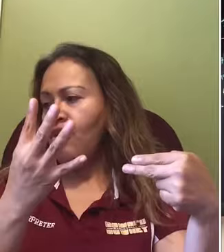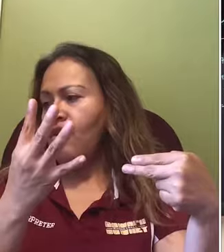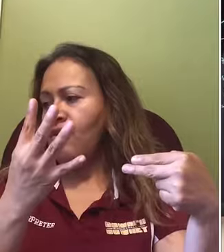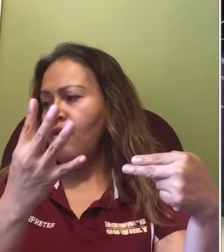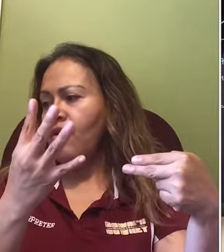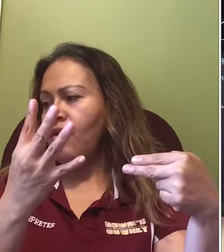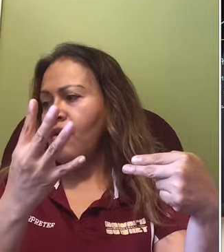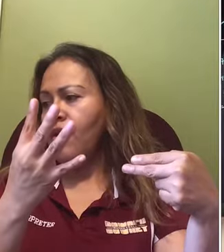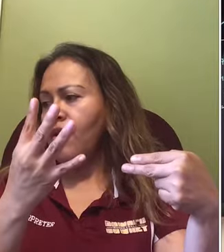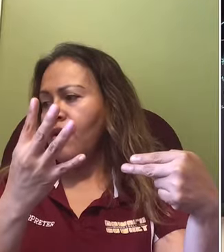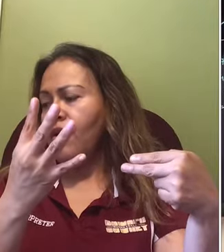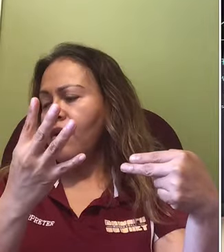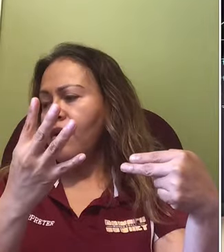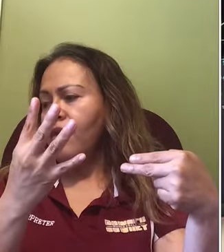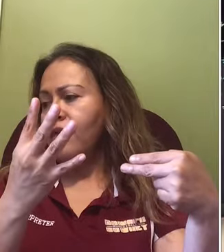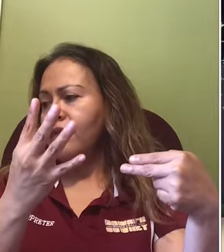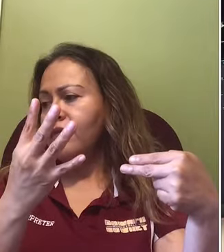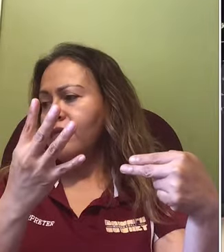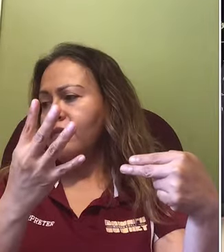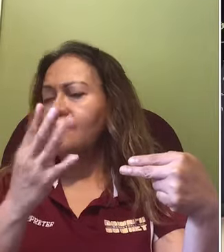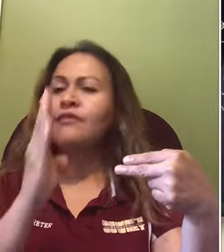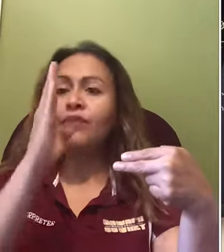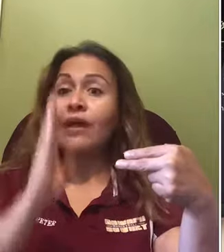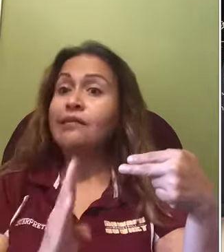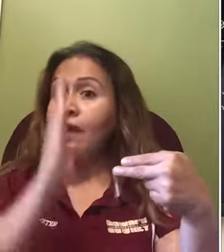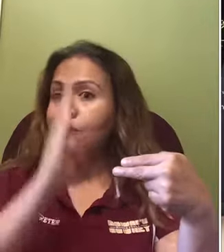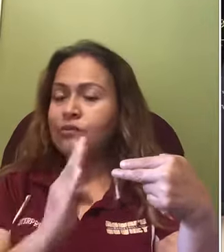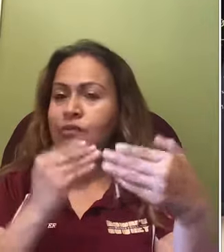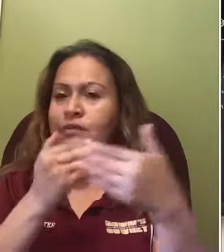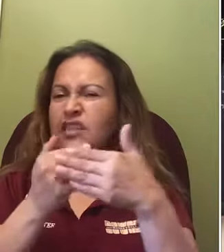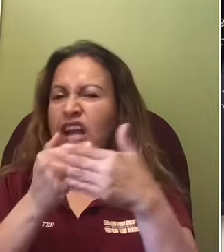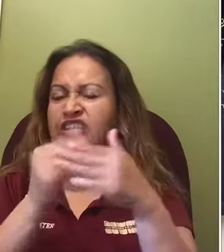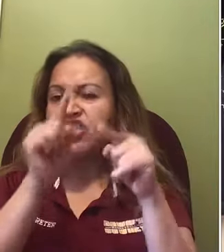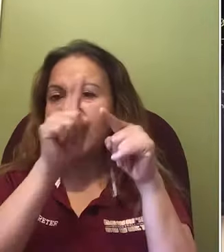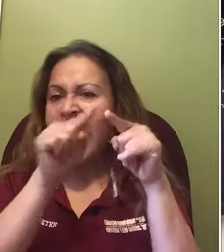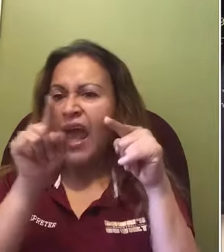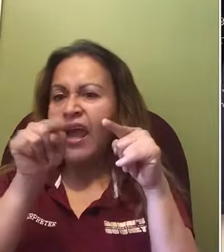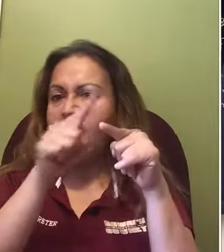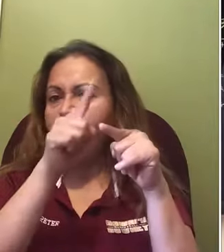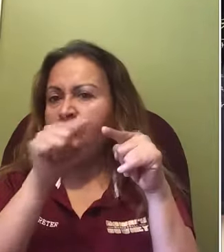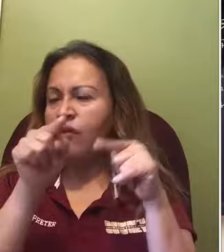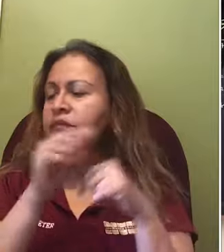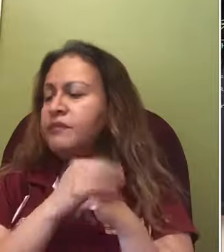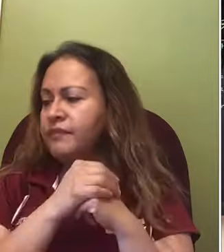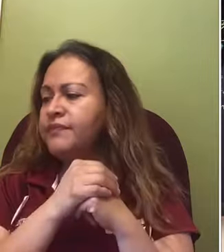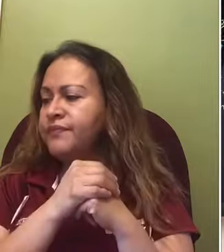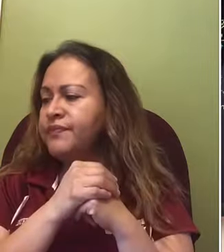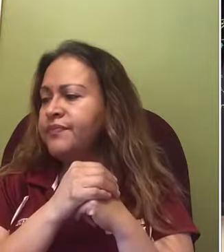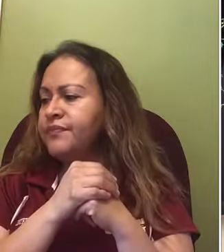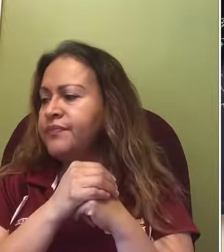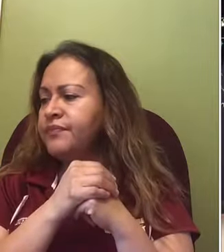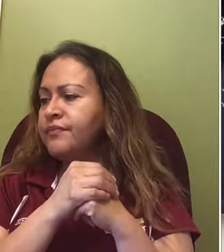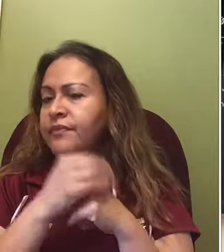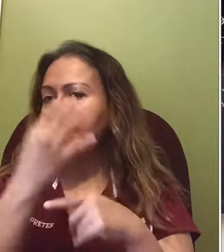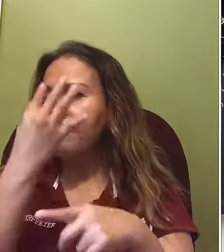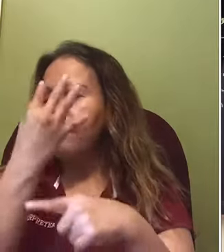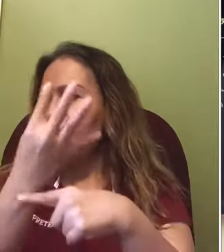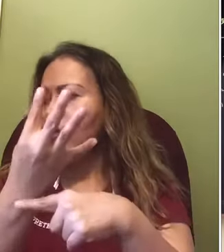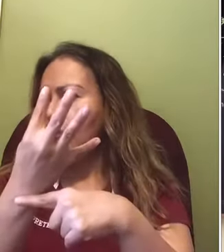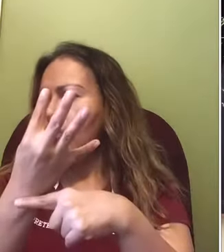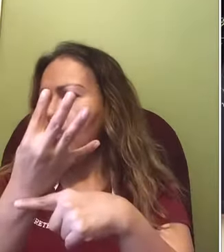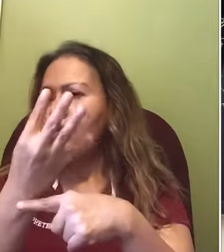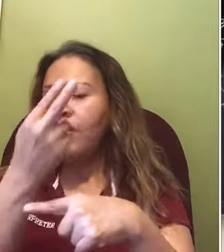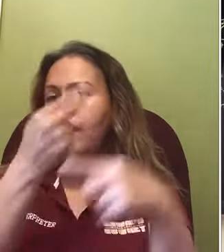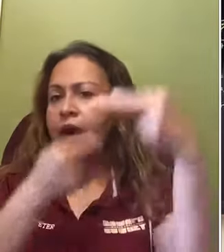here, that side it's literally right next to the angle. It's one of the sides that kind of forms the angle. It's 4 over the